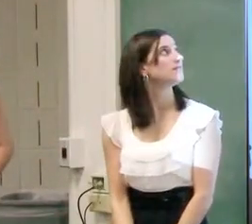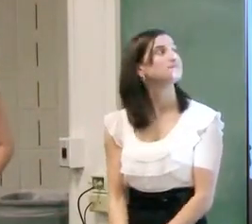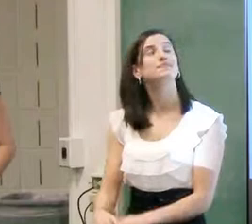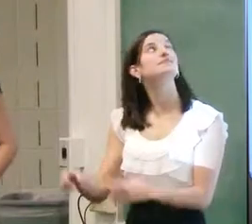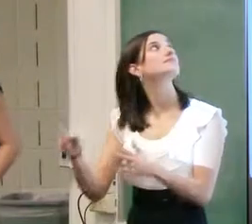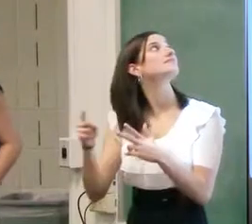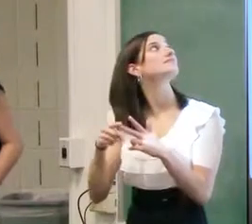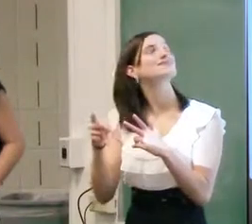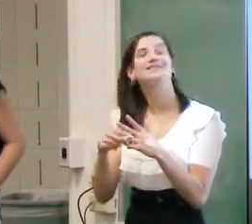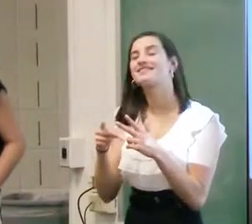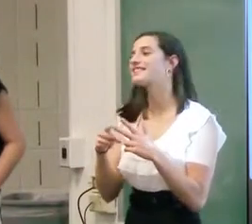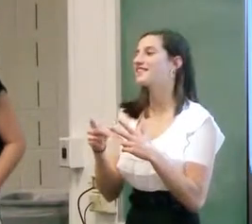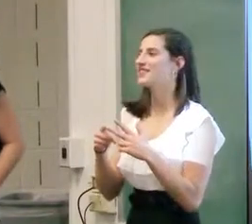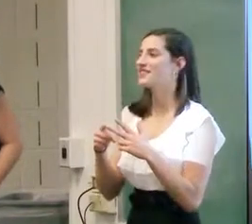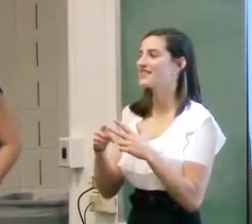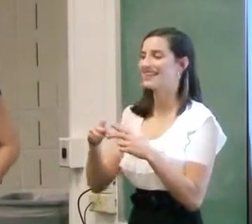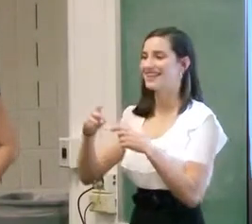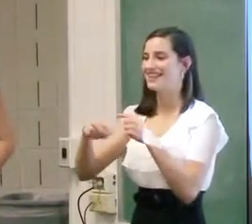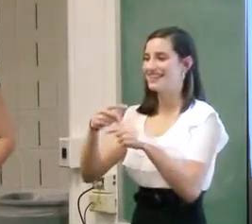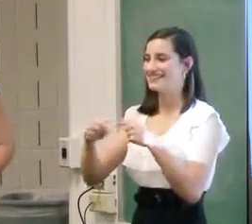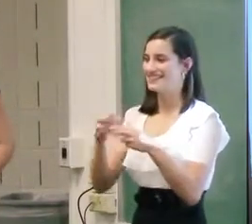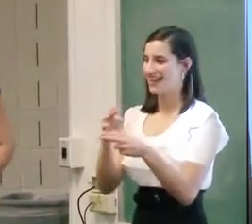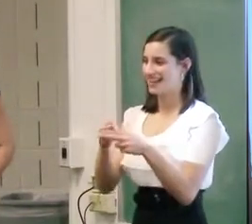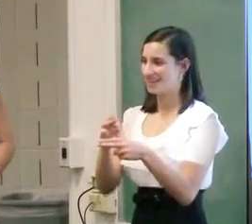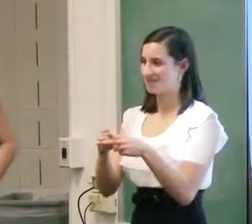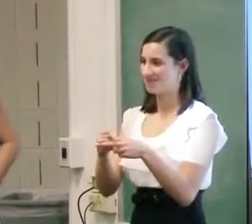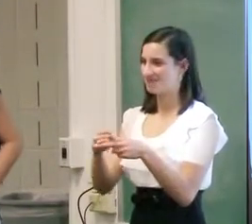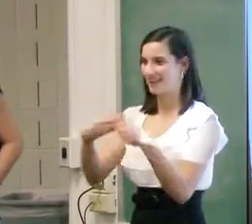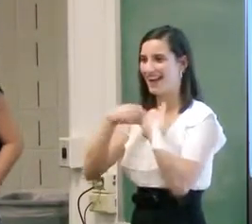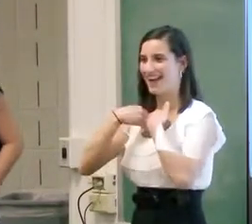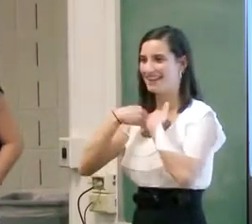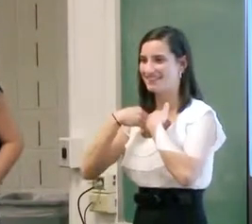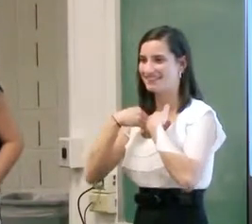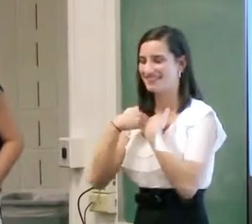And number 3, I got a sign made.